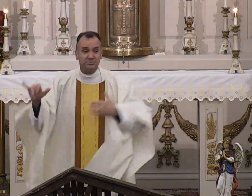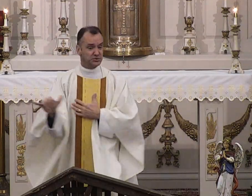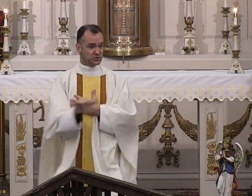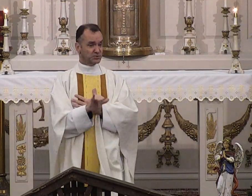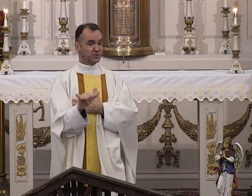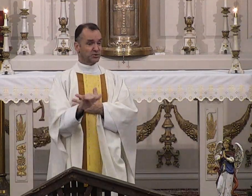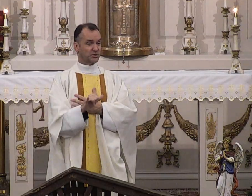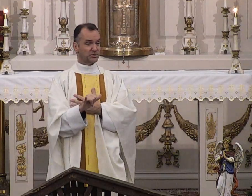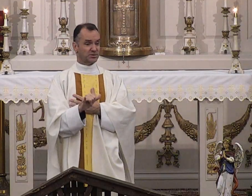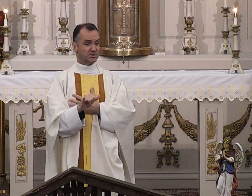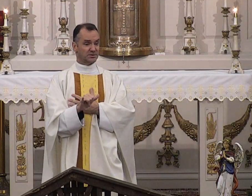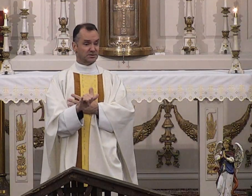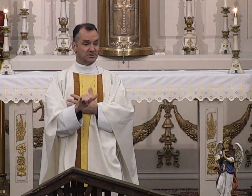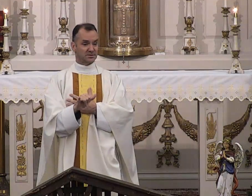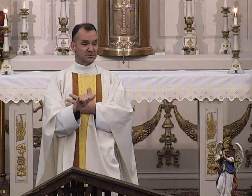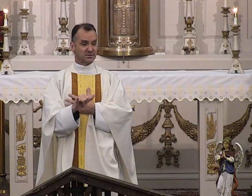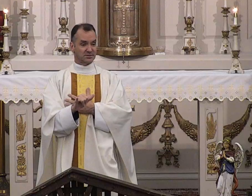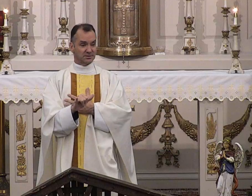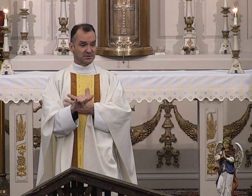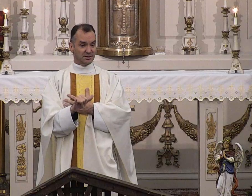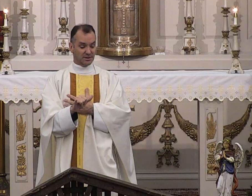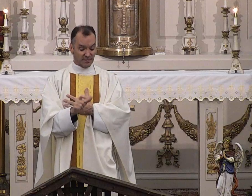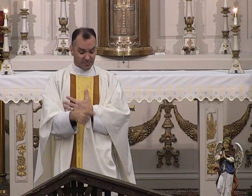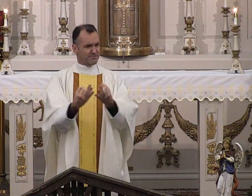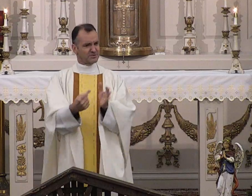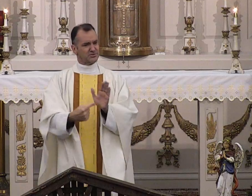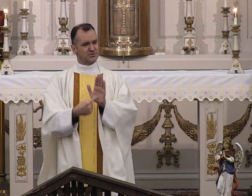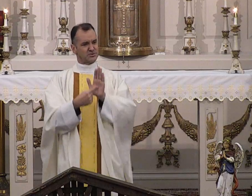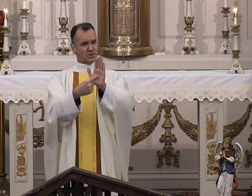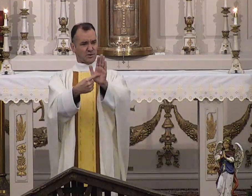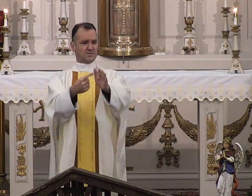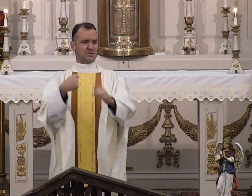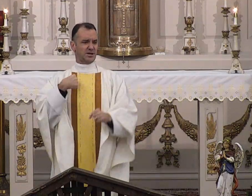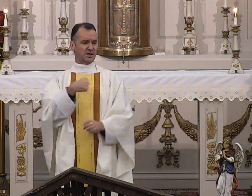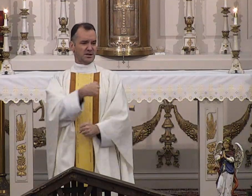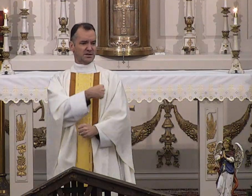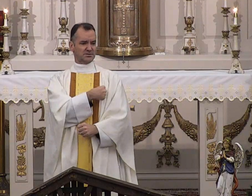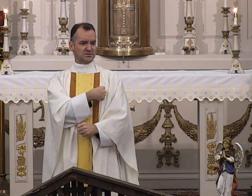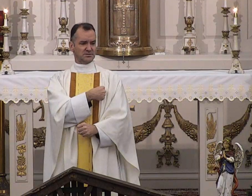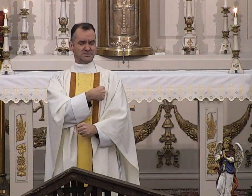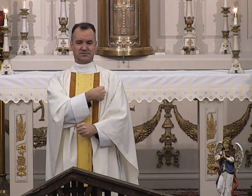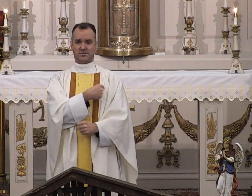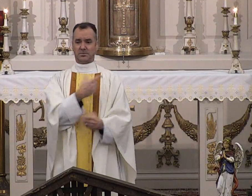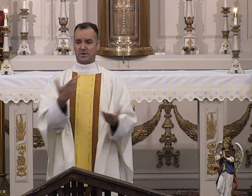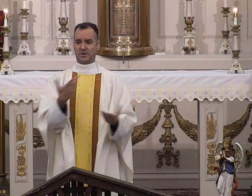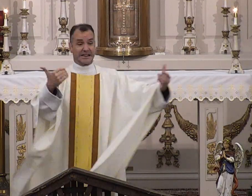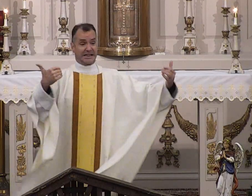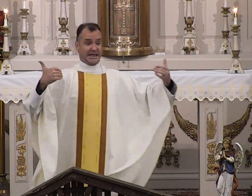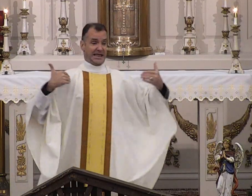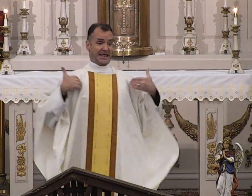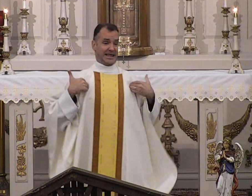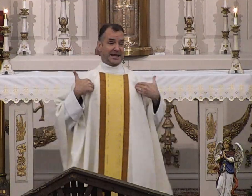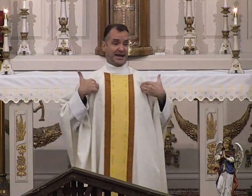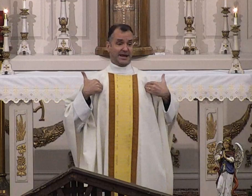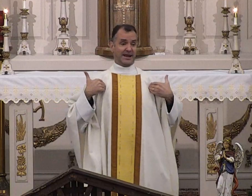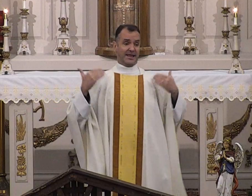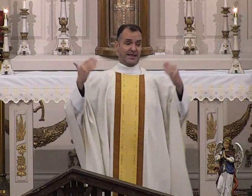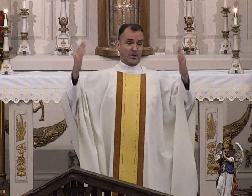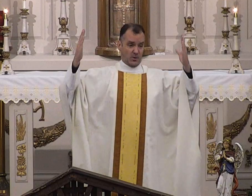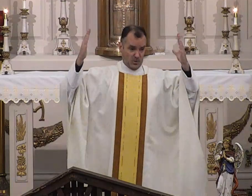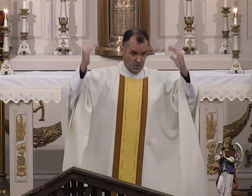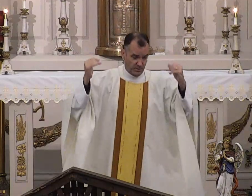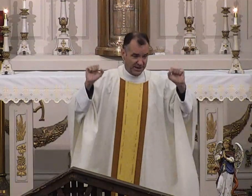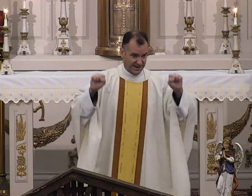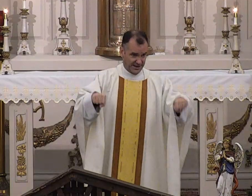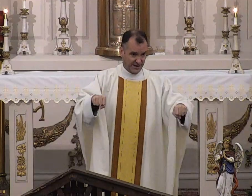we can also say of Joseph, he's the man of love, the man of hope. The Holy Family shows us all of